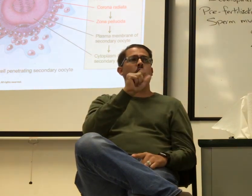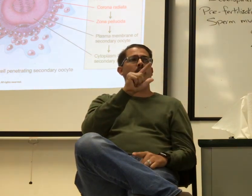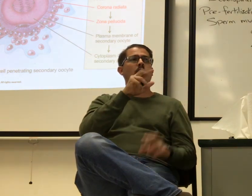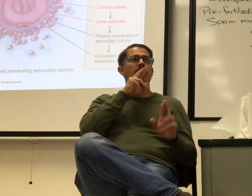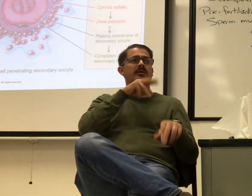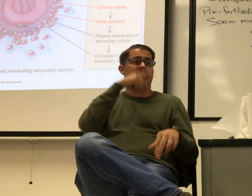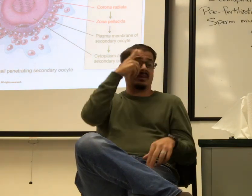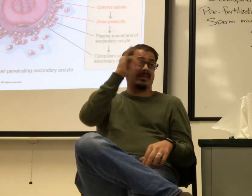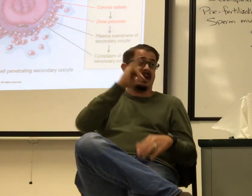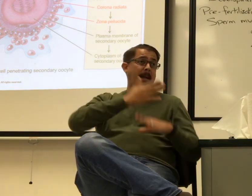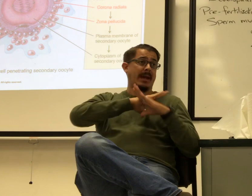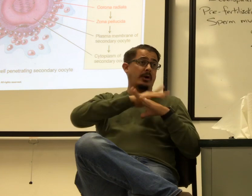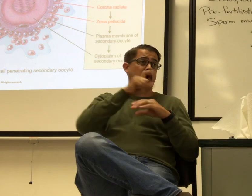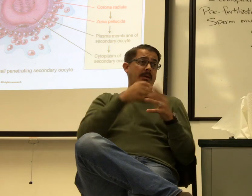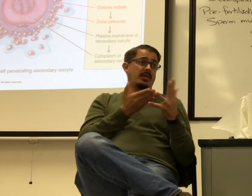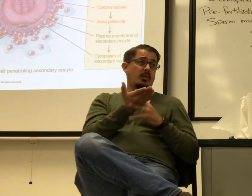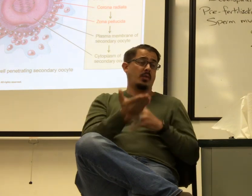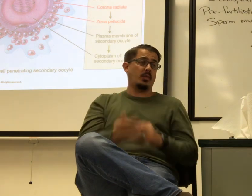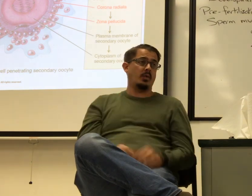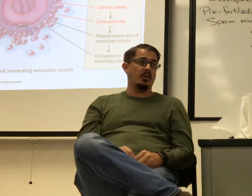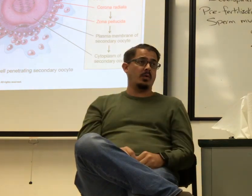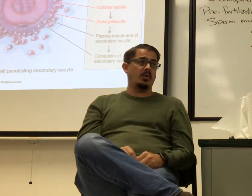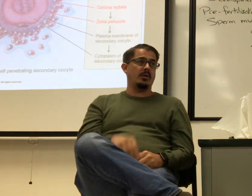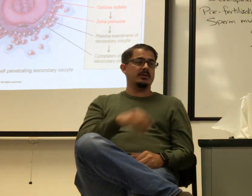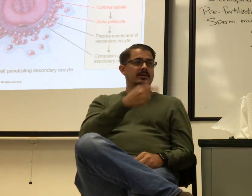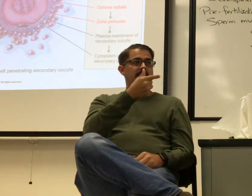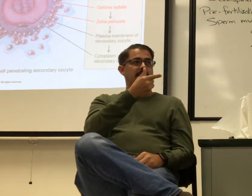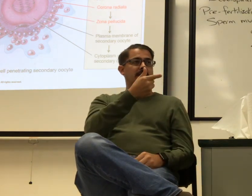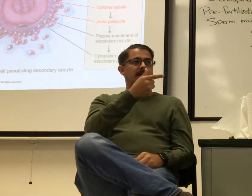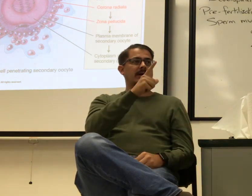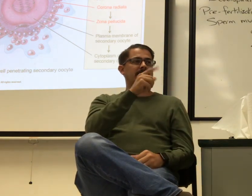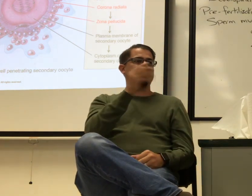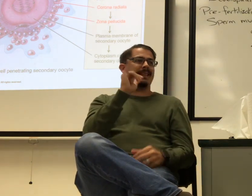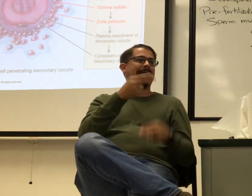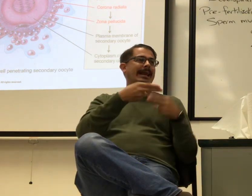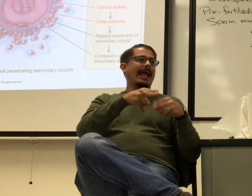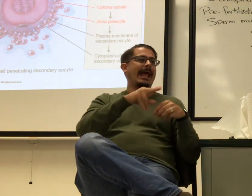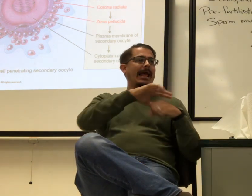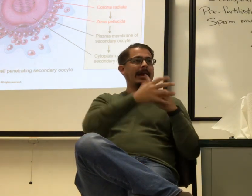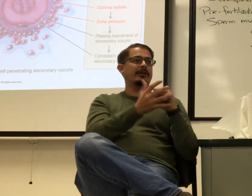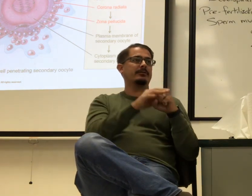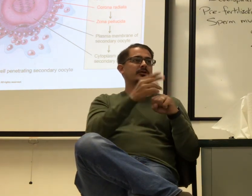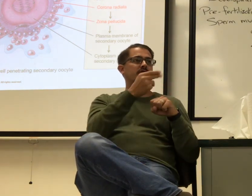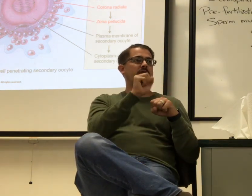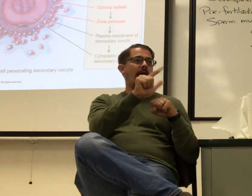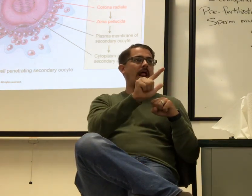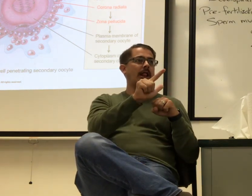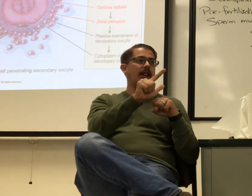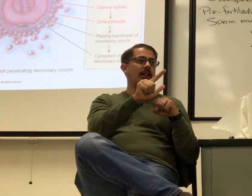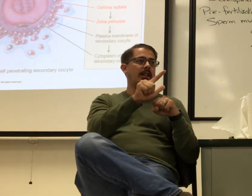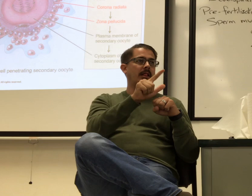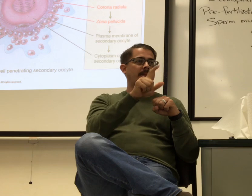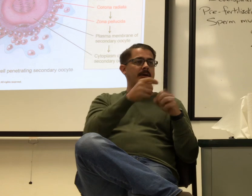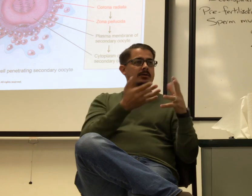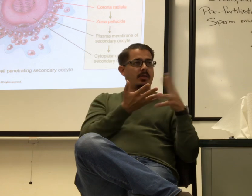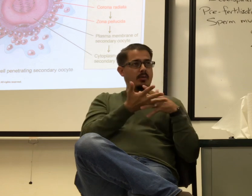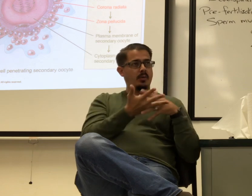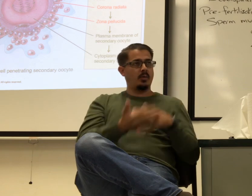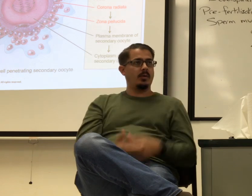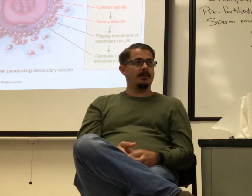as a barrier you must penetrate. It's a glycoprotein eggshell barrier as well.